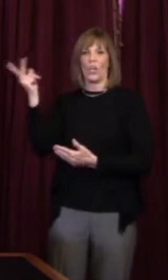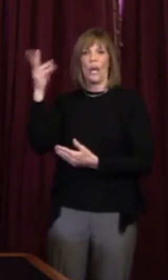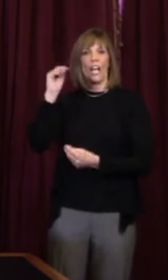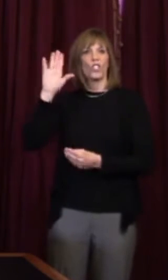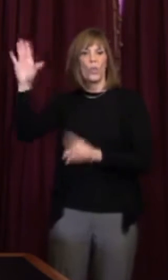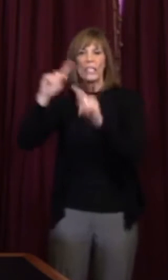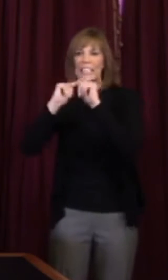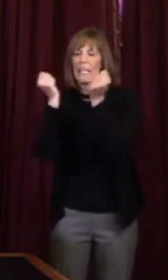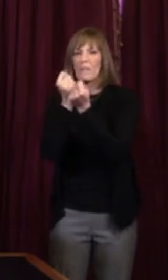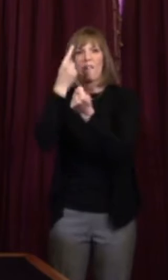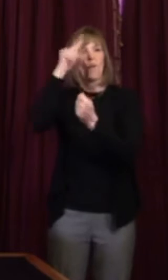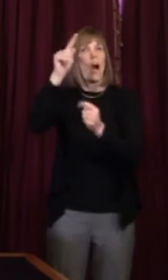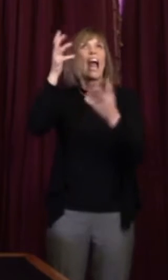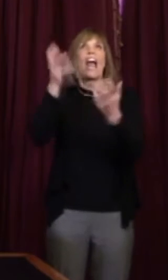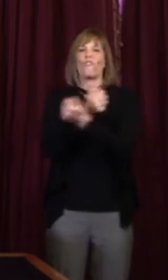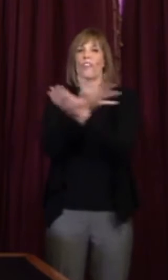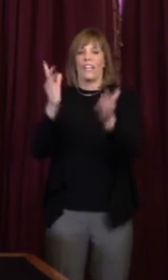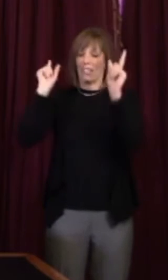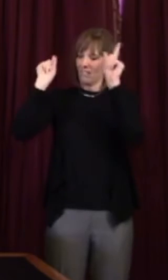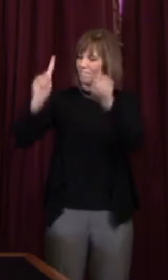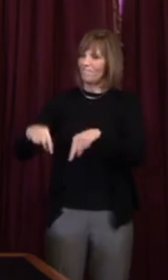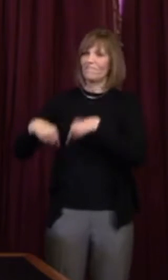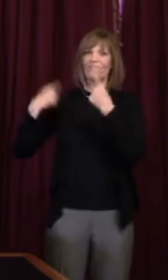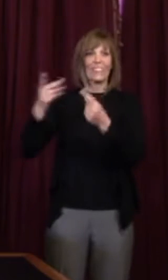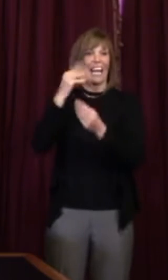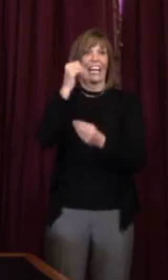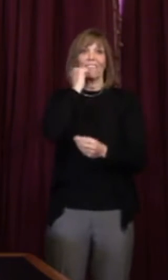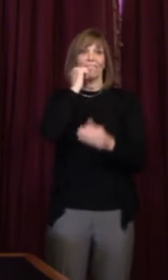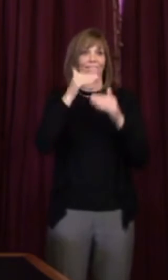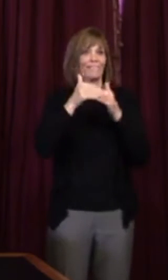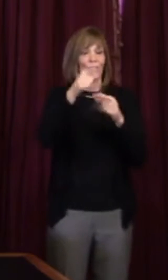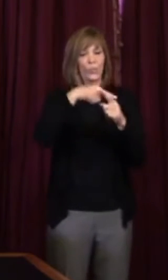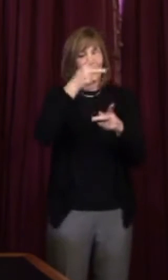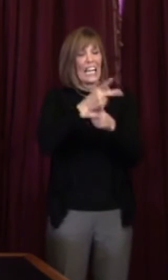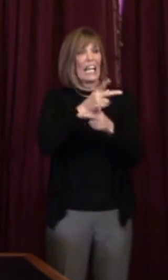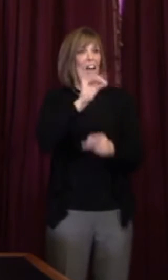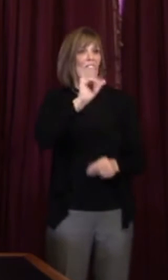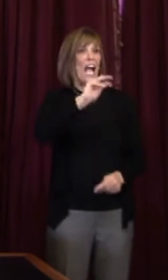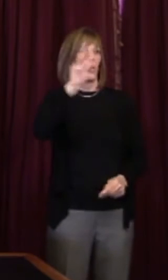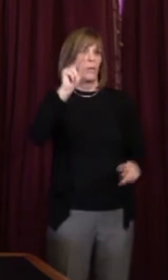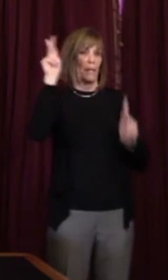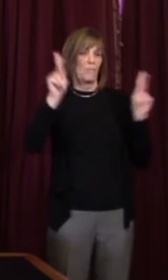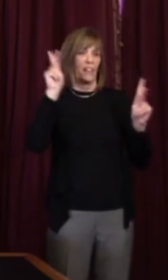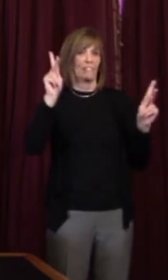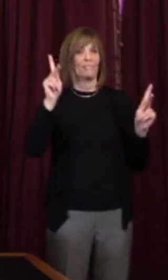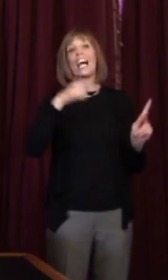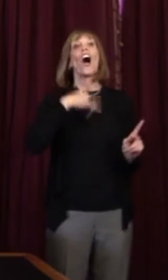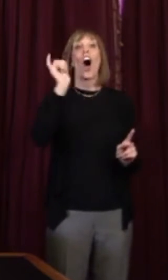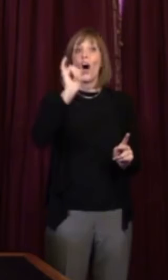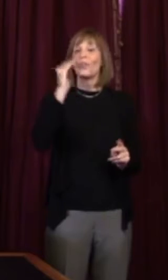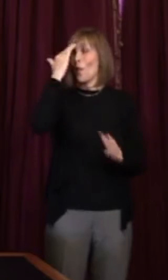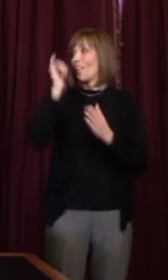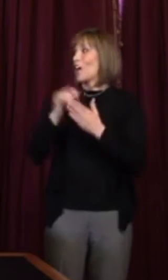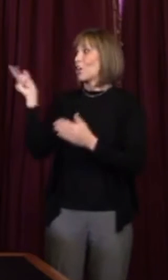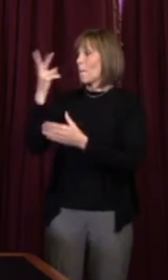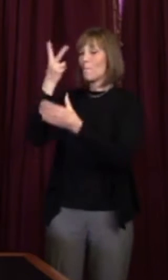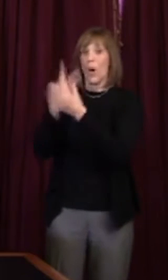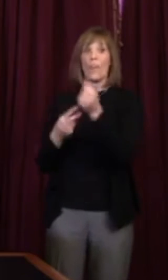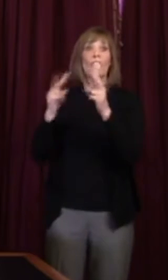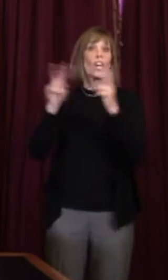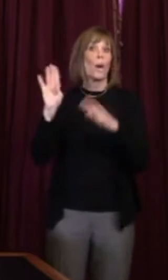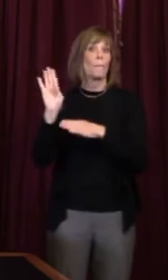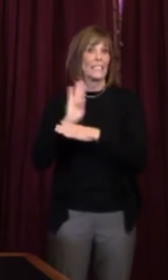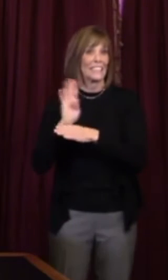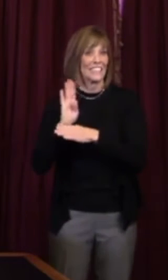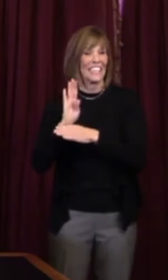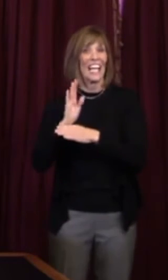your teams for everything that you've done and continue to do to care for Iowans during this time. I also know that you are both very busy